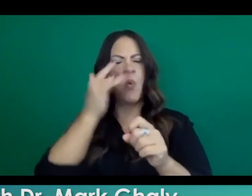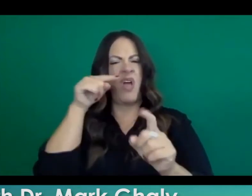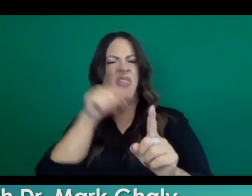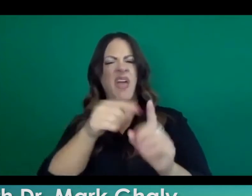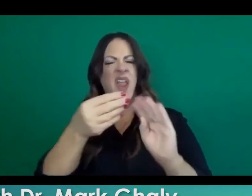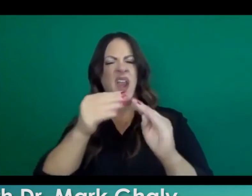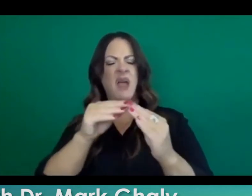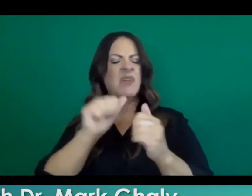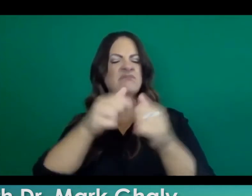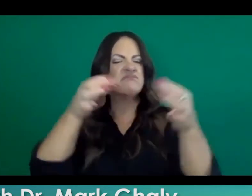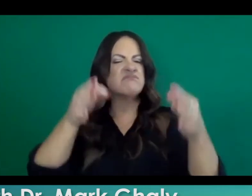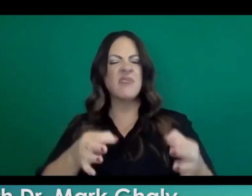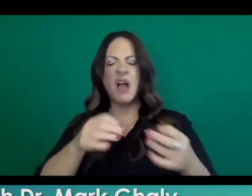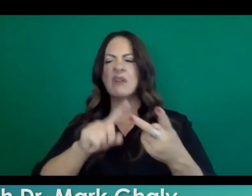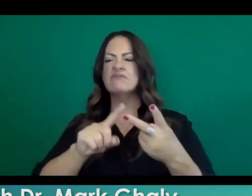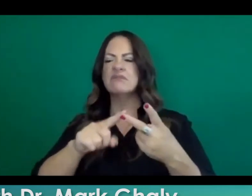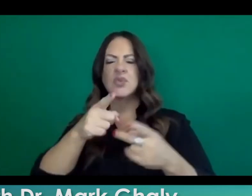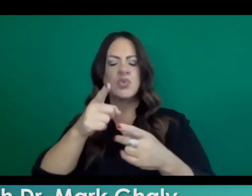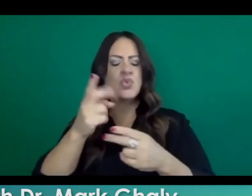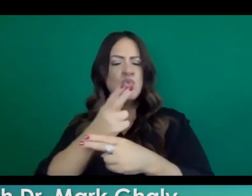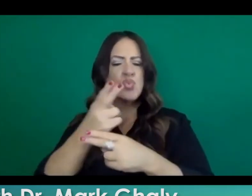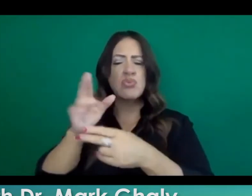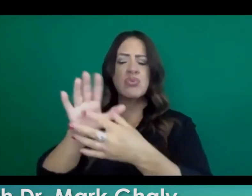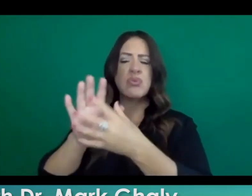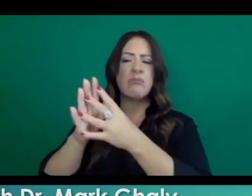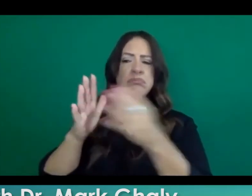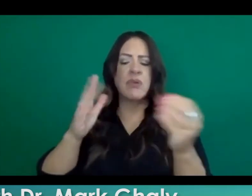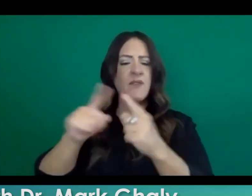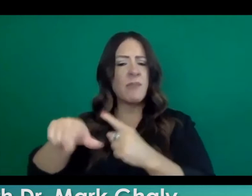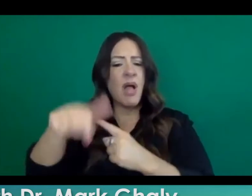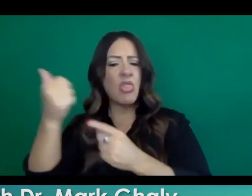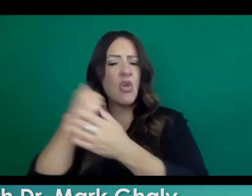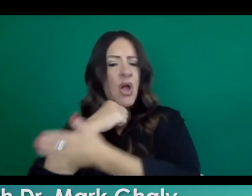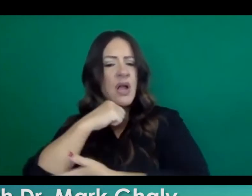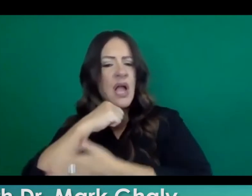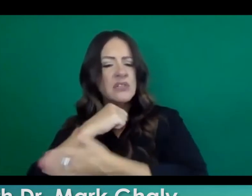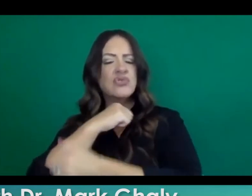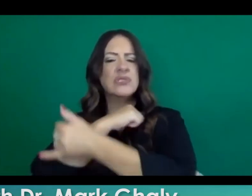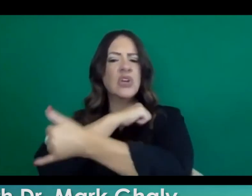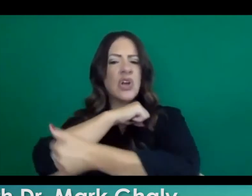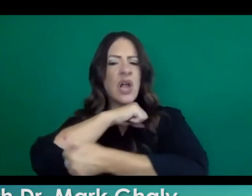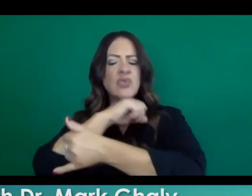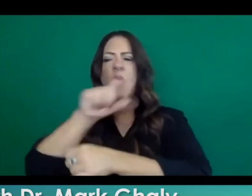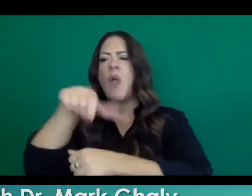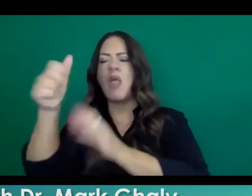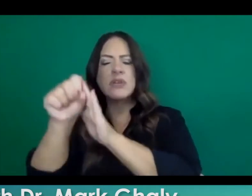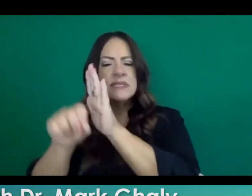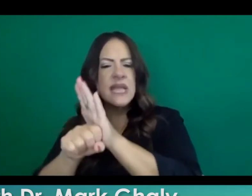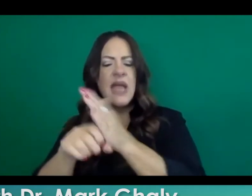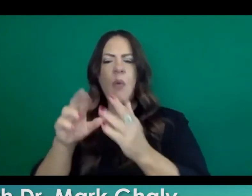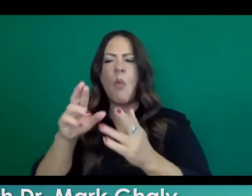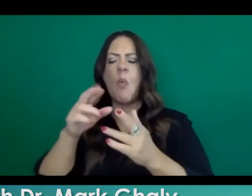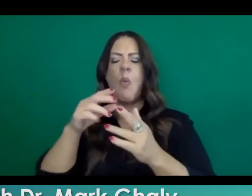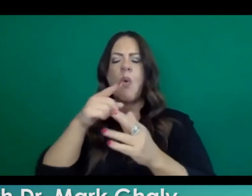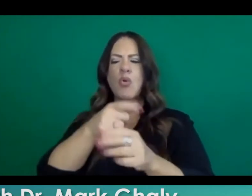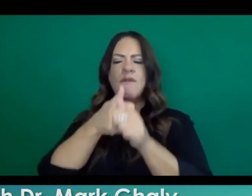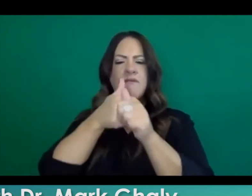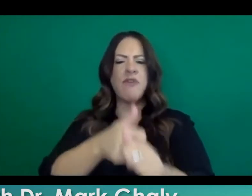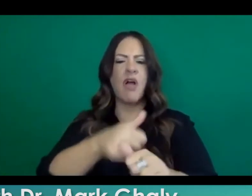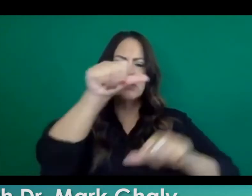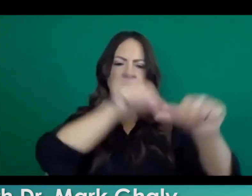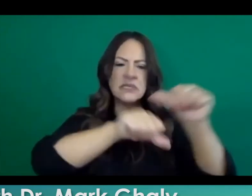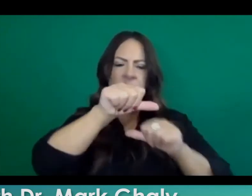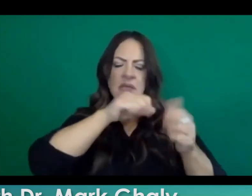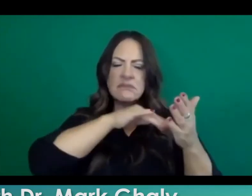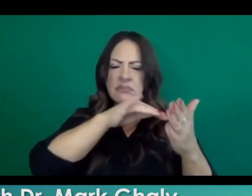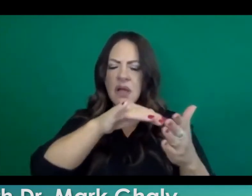on a model that you saw or the state has seen in another country or state? Or is it based on scientific studies? Or did you